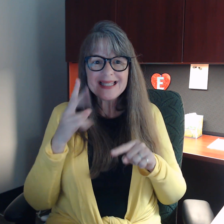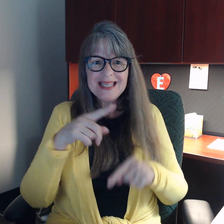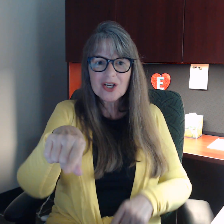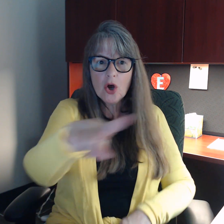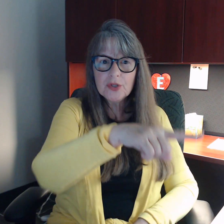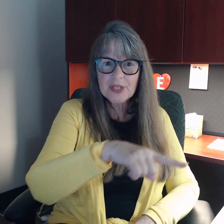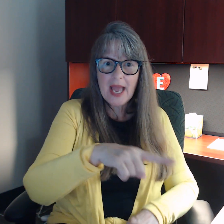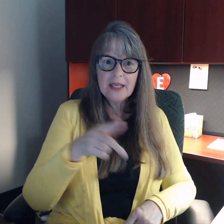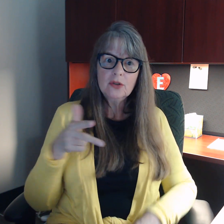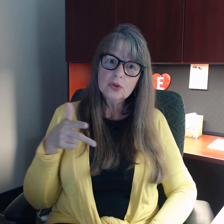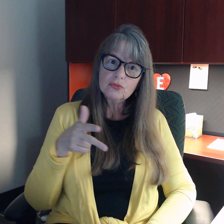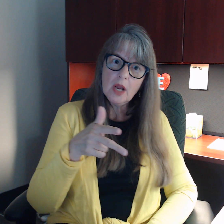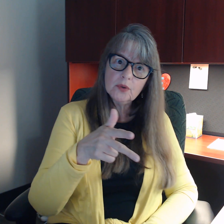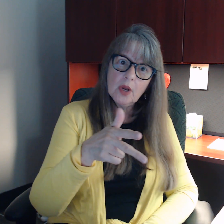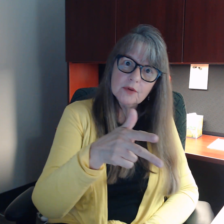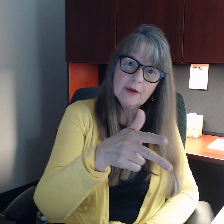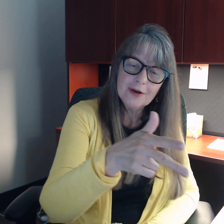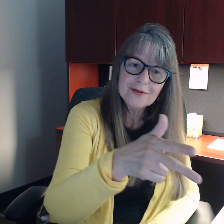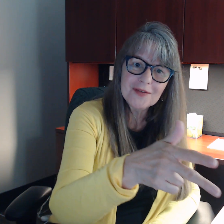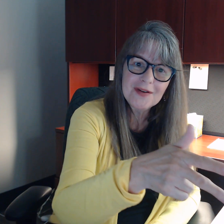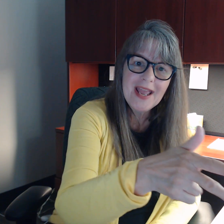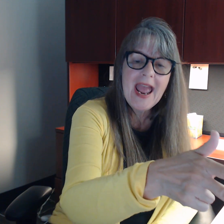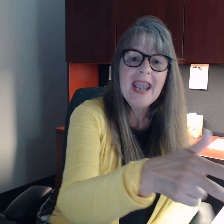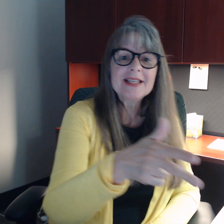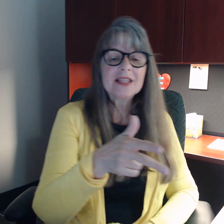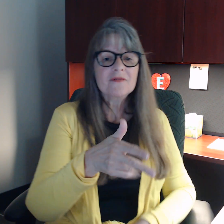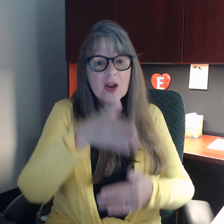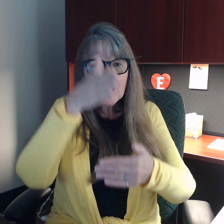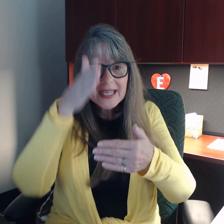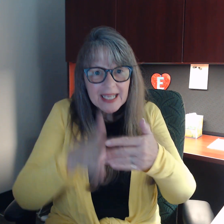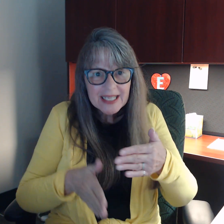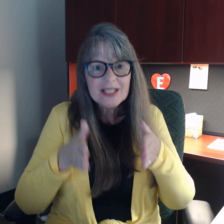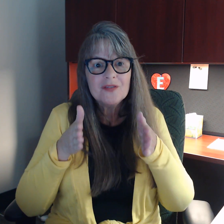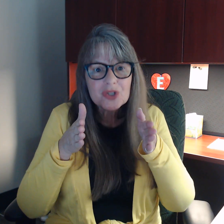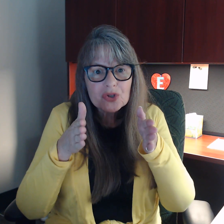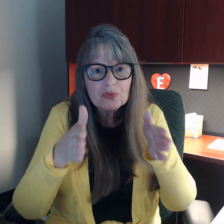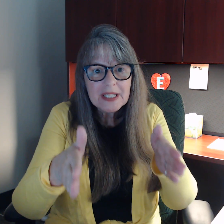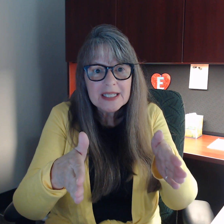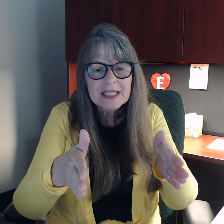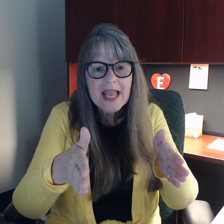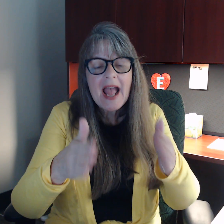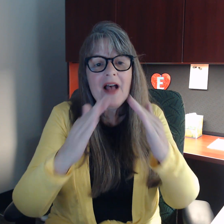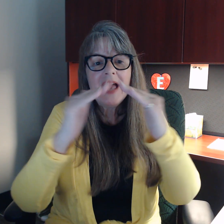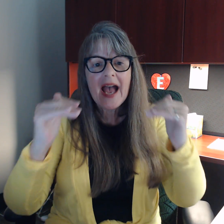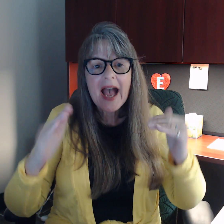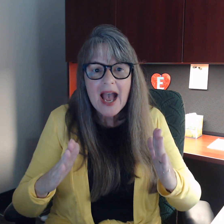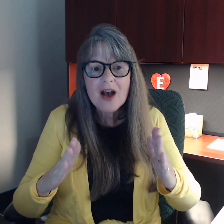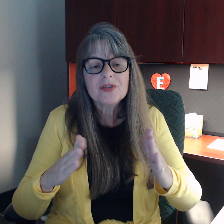the cul-de-sac, and you just drive. And it's at the very end of the street, and the house is